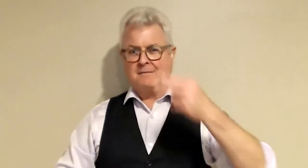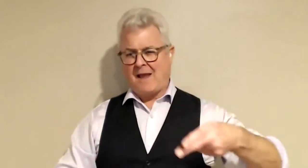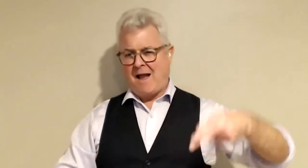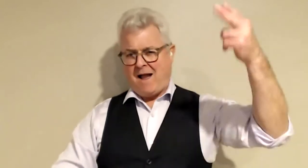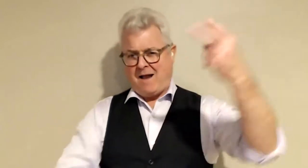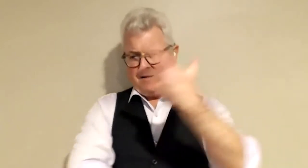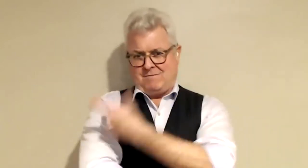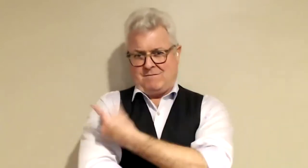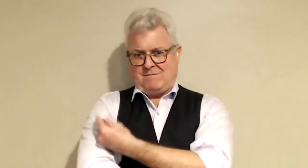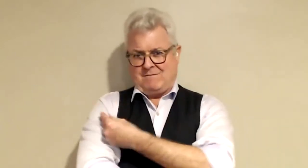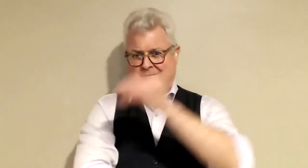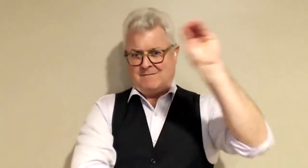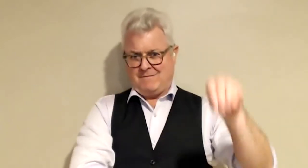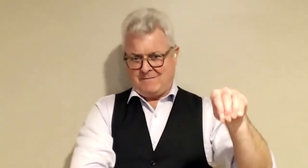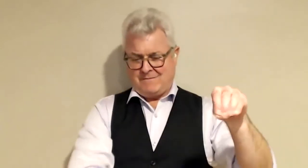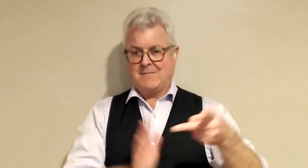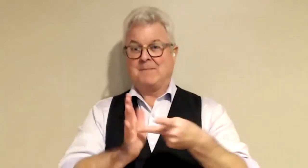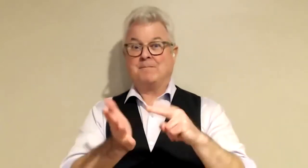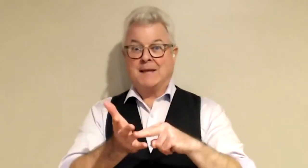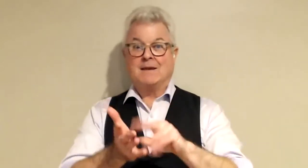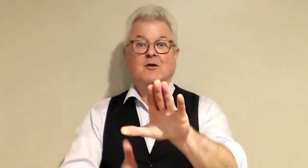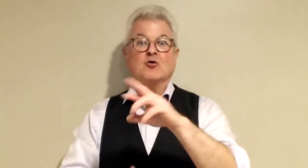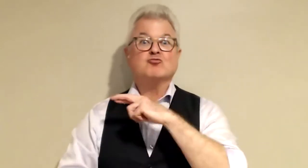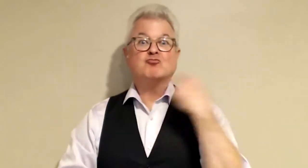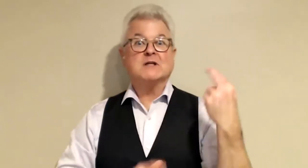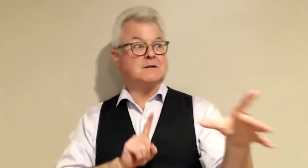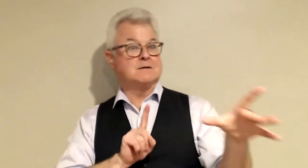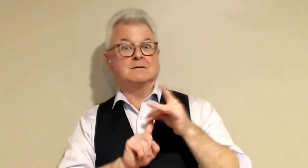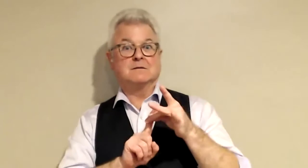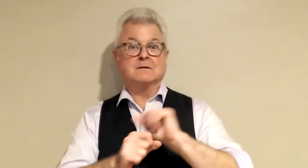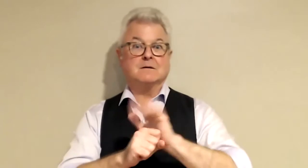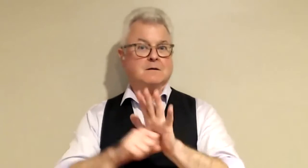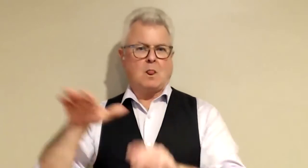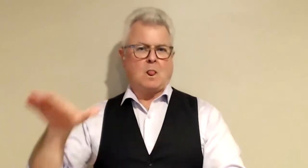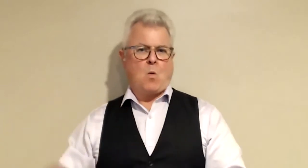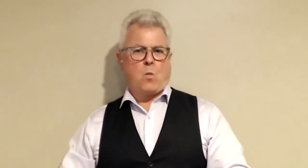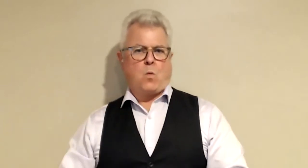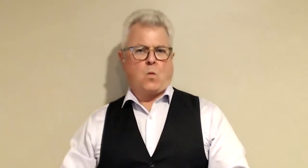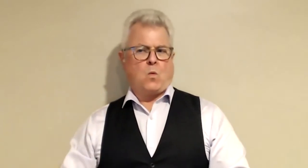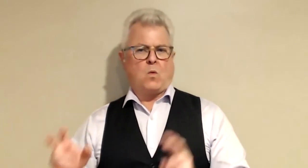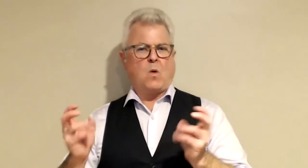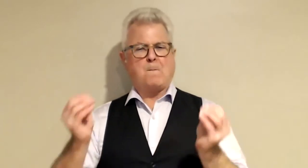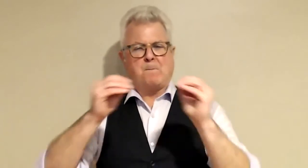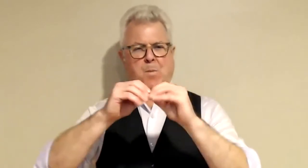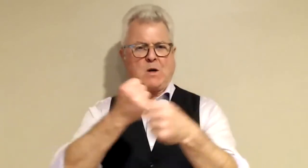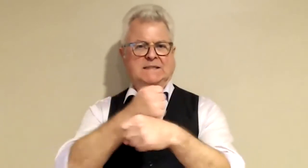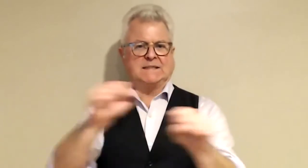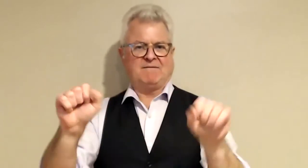mean? So the higher the number of people vaccinated means the lower the risk of contracting